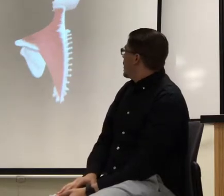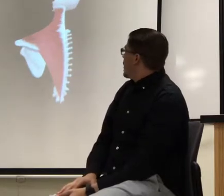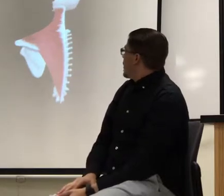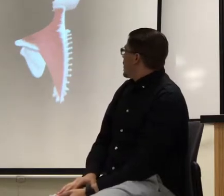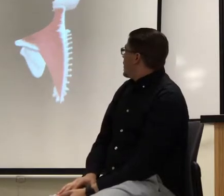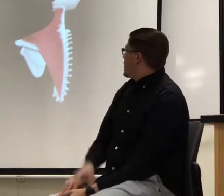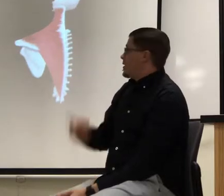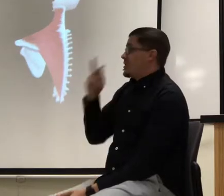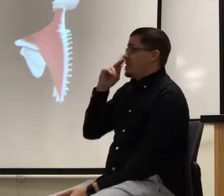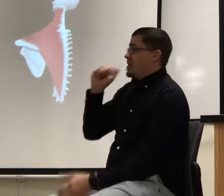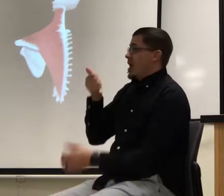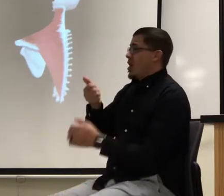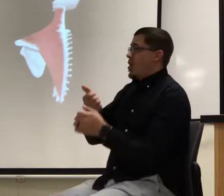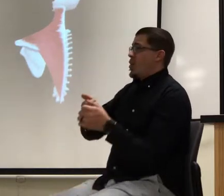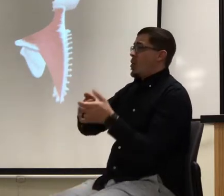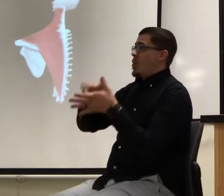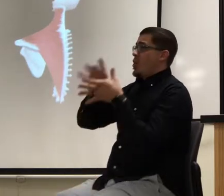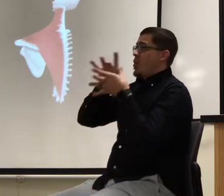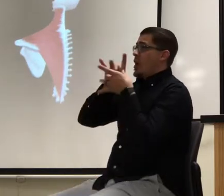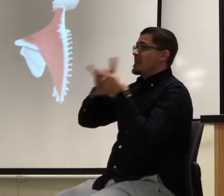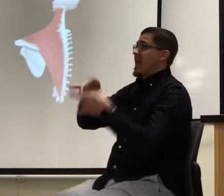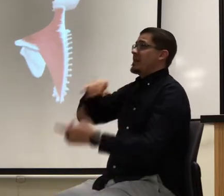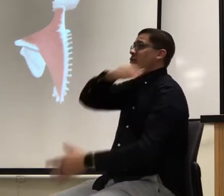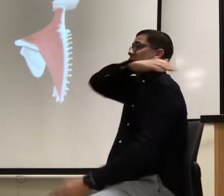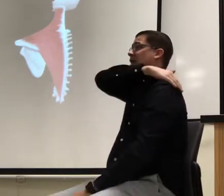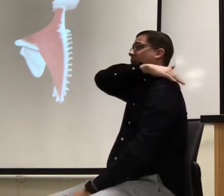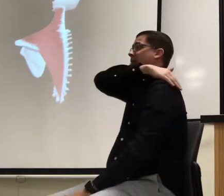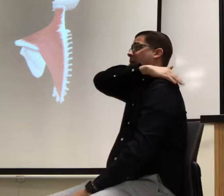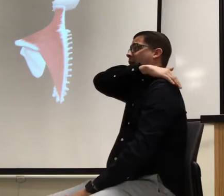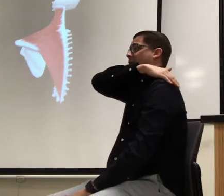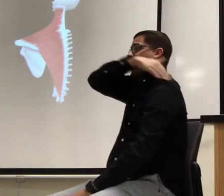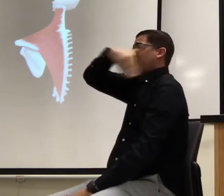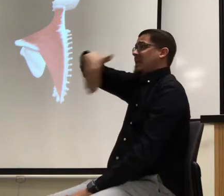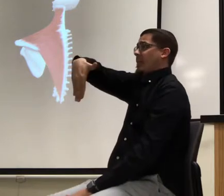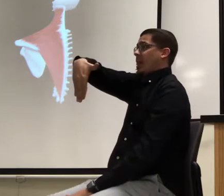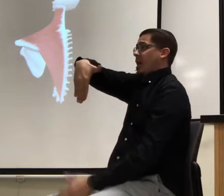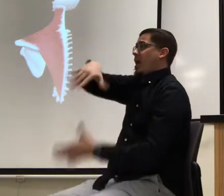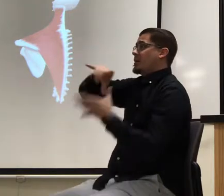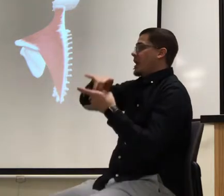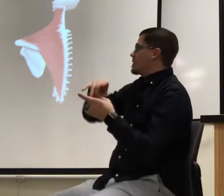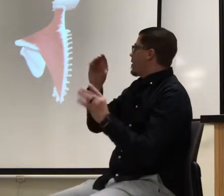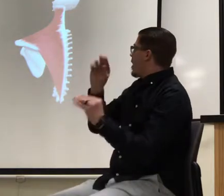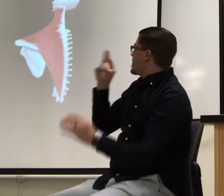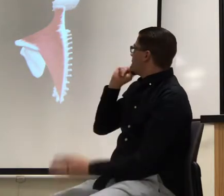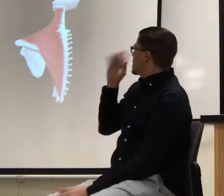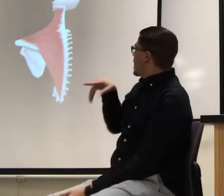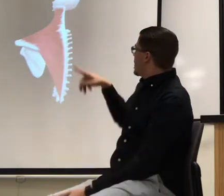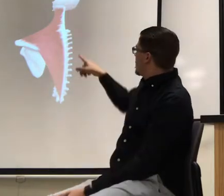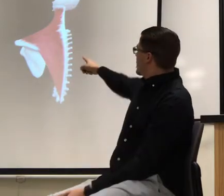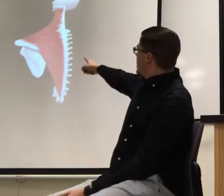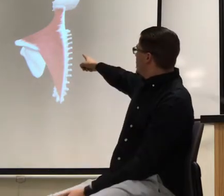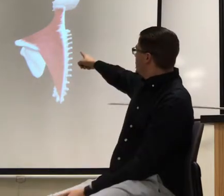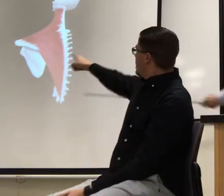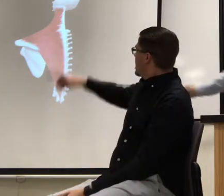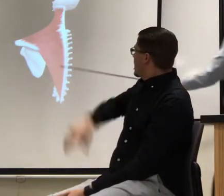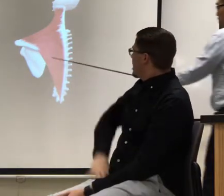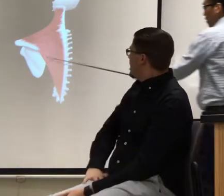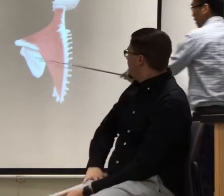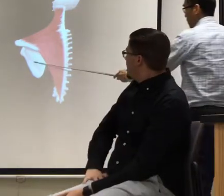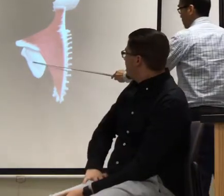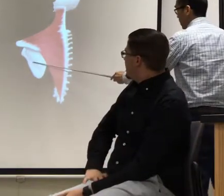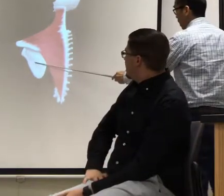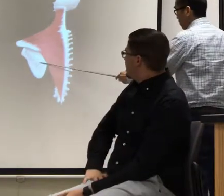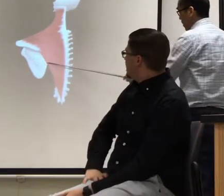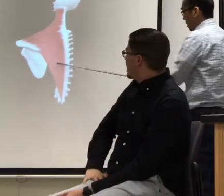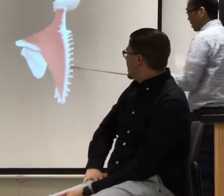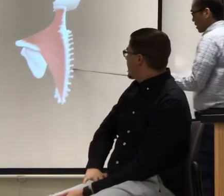do you see how it's attached to the scapula? Yeah, that's pretty obvious. Well, I see the scapula, it's right here.